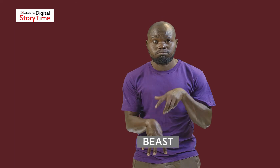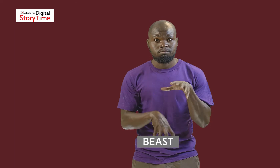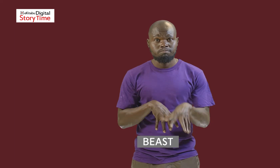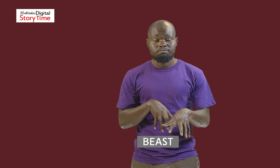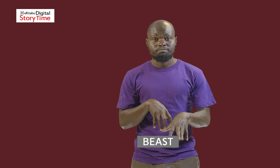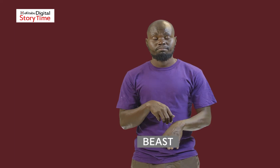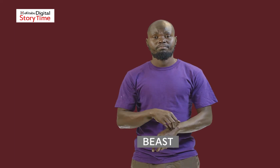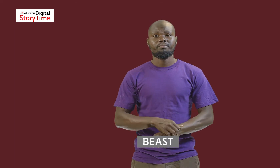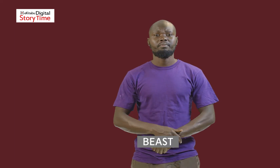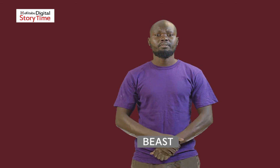Beast.